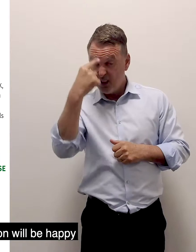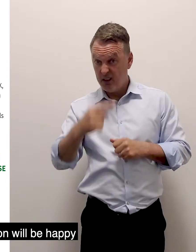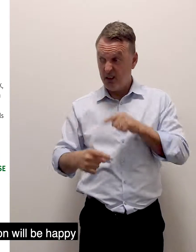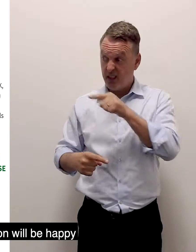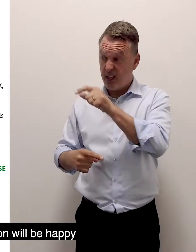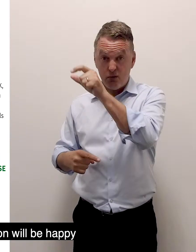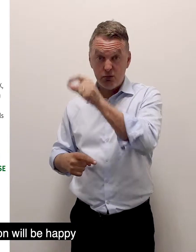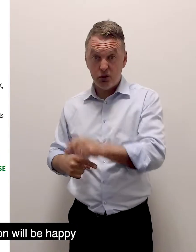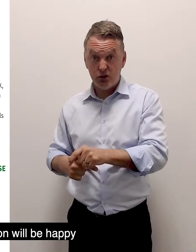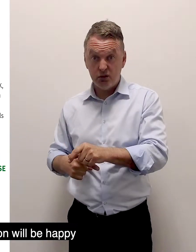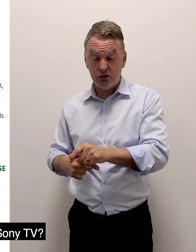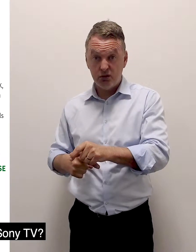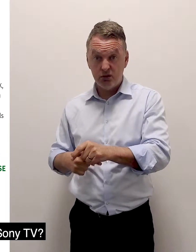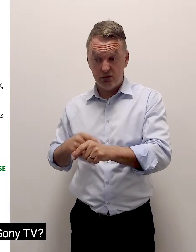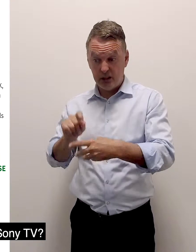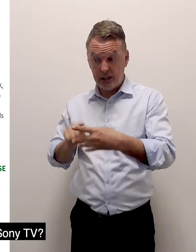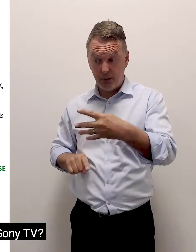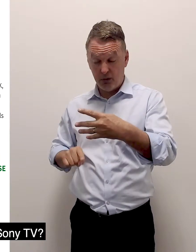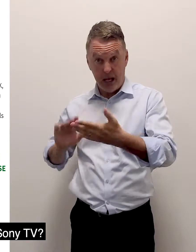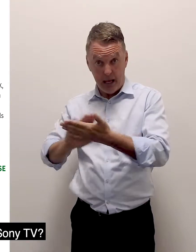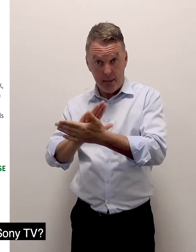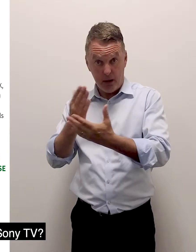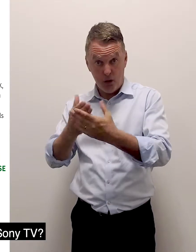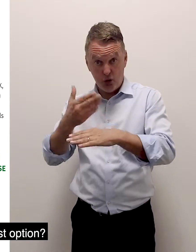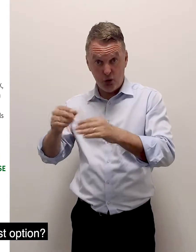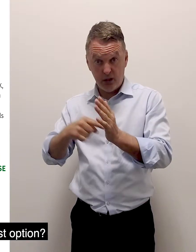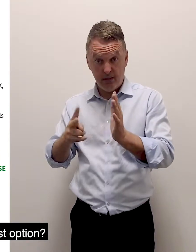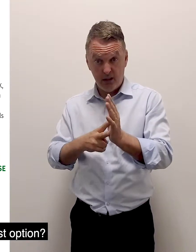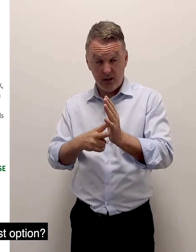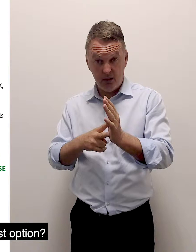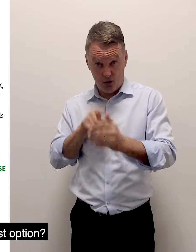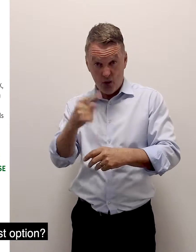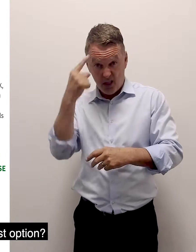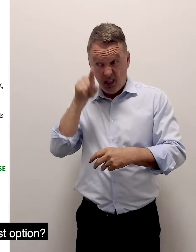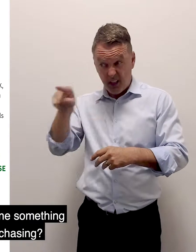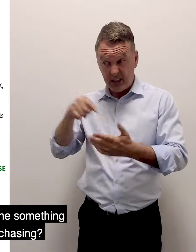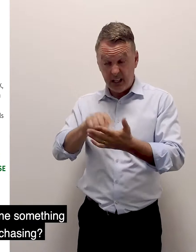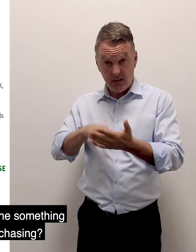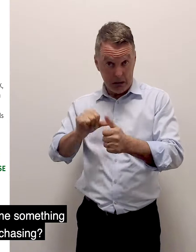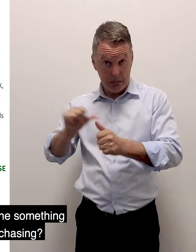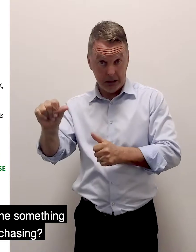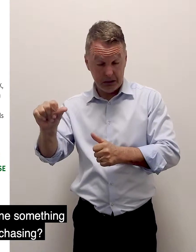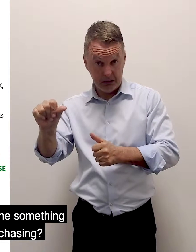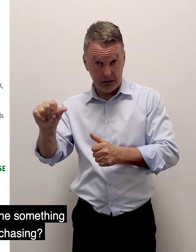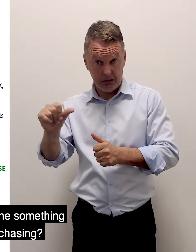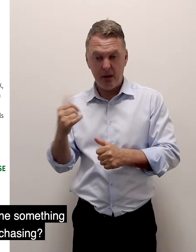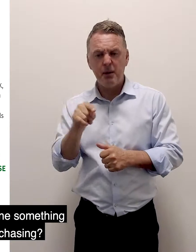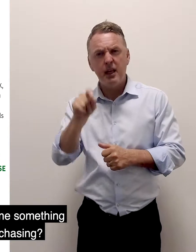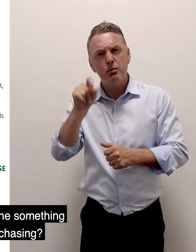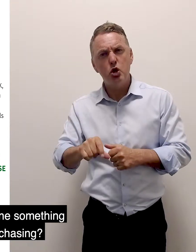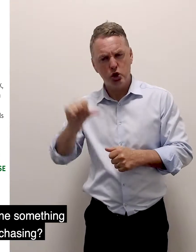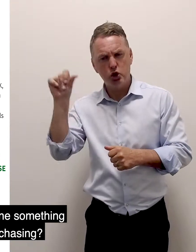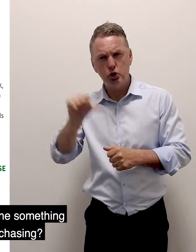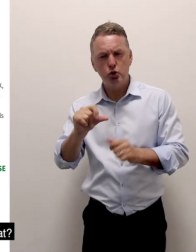Do you think the person will be happy with their new Sony TV? Will it be the best option? Could they have done something else